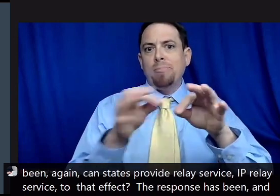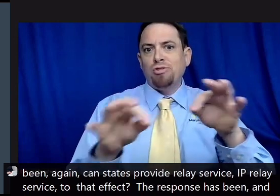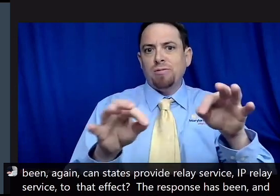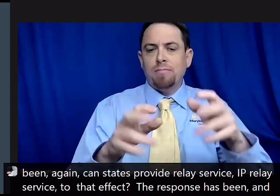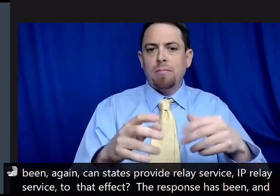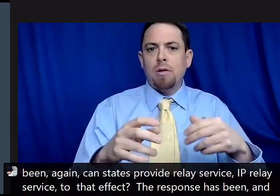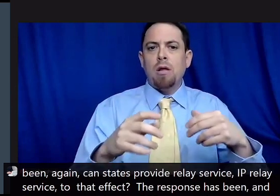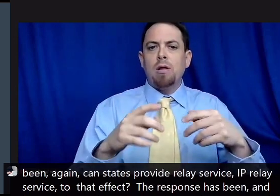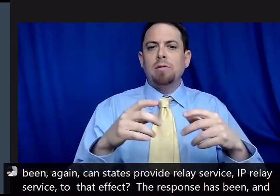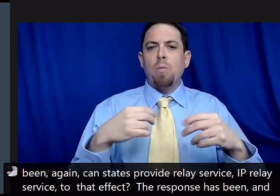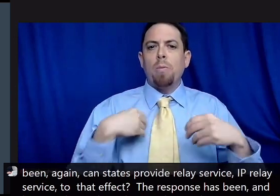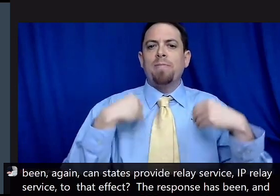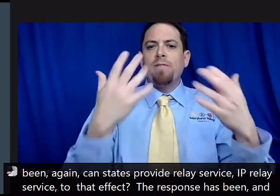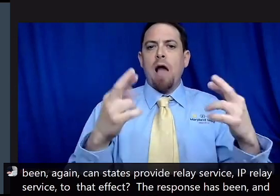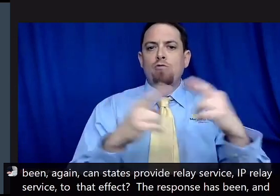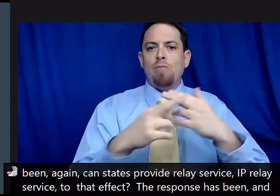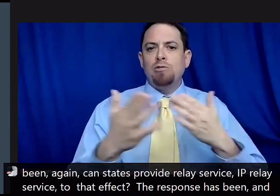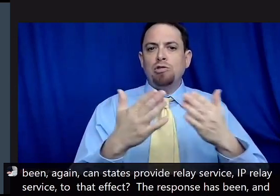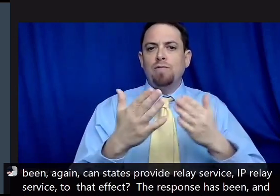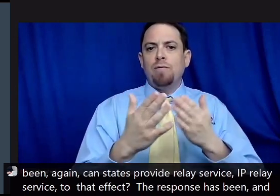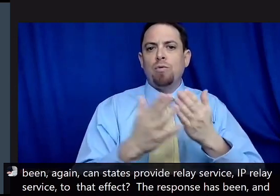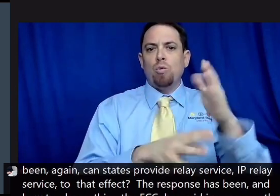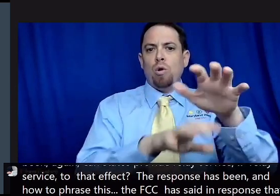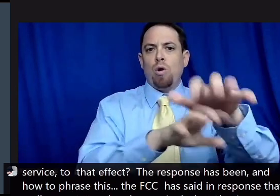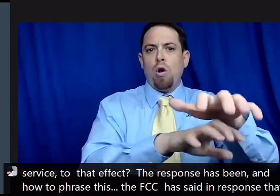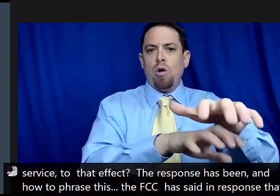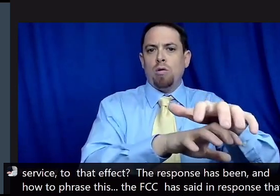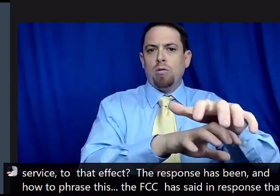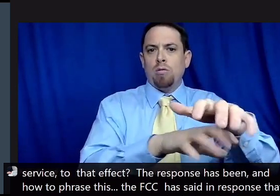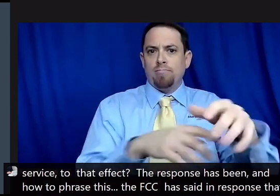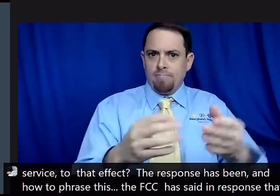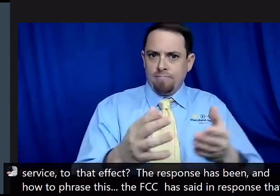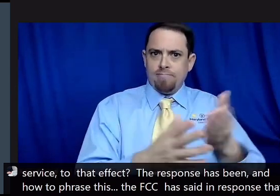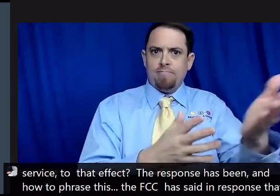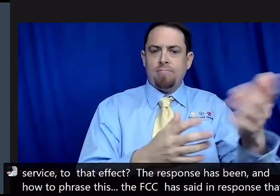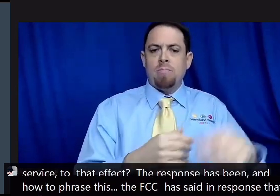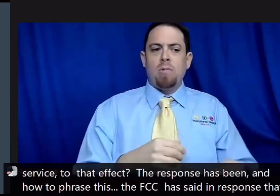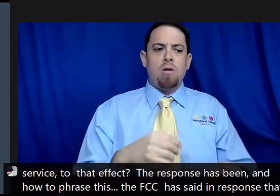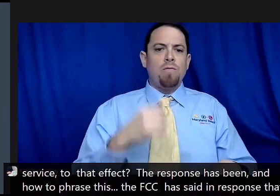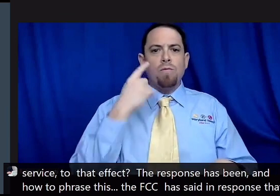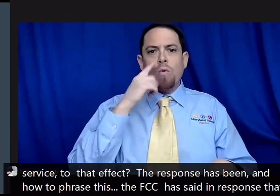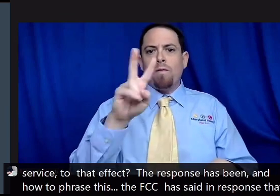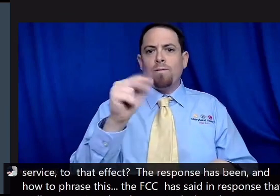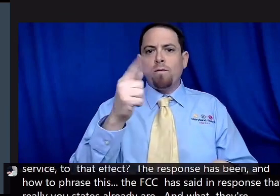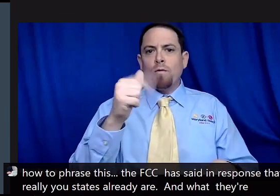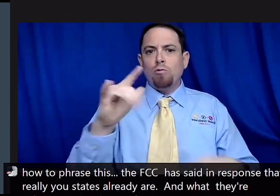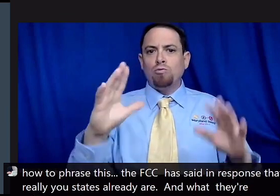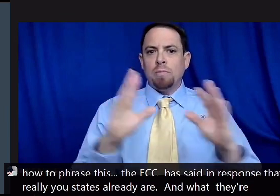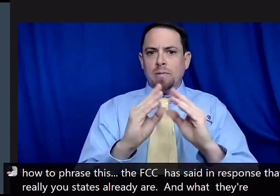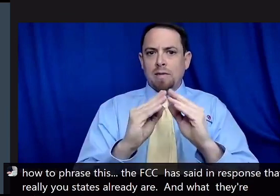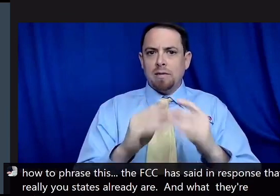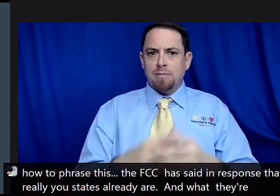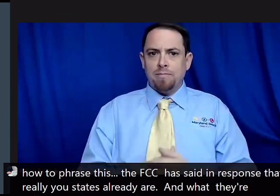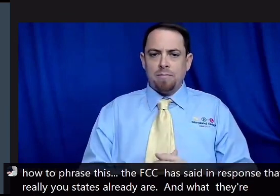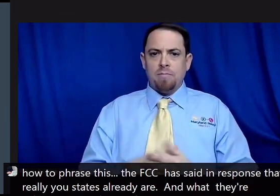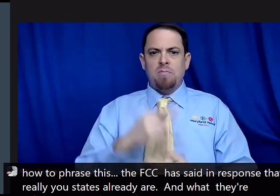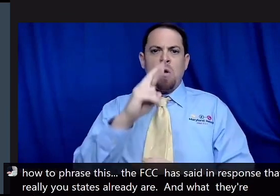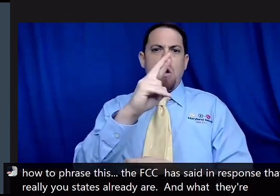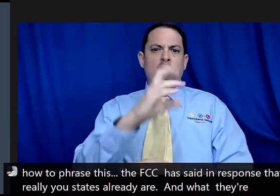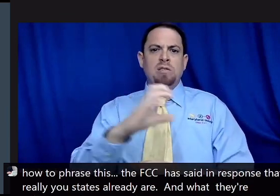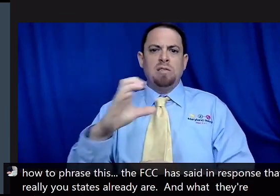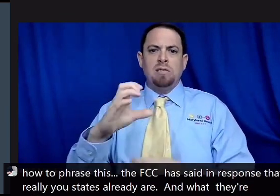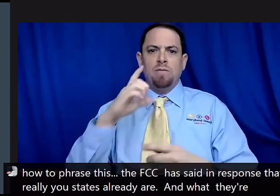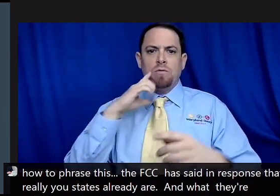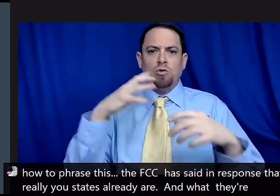And what they're referring to is relay conference captioning. We provide that service, that CART service, for